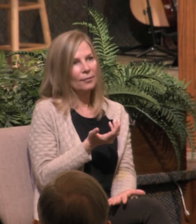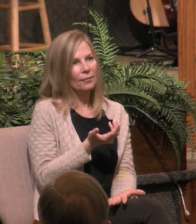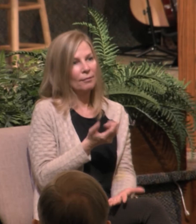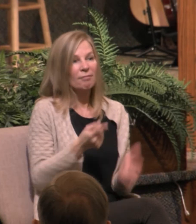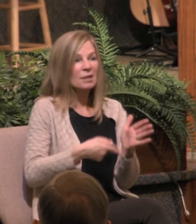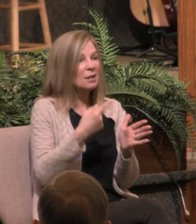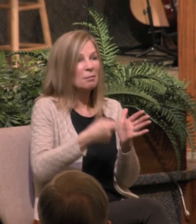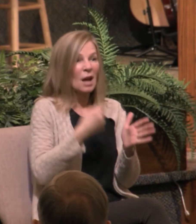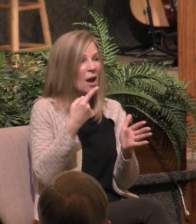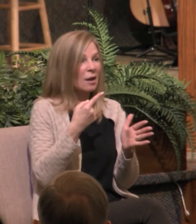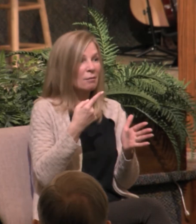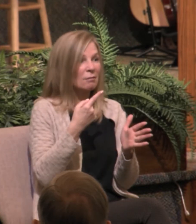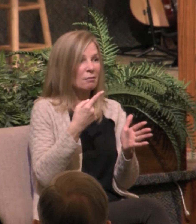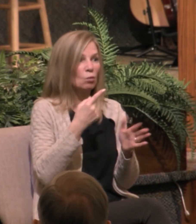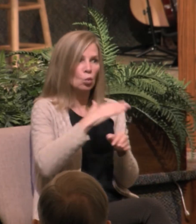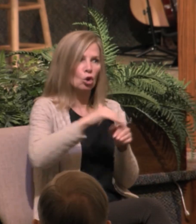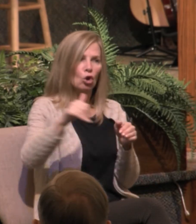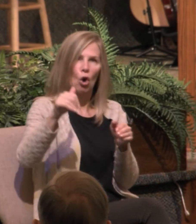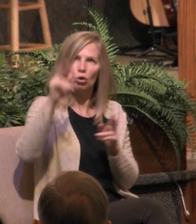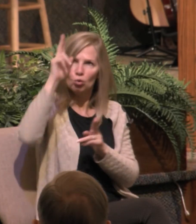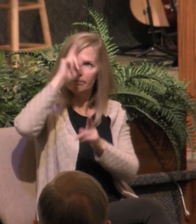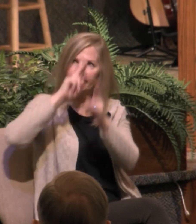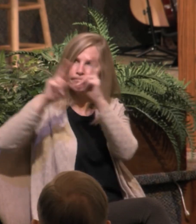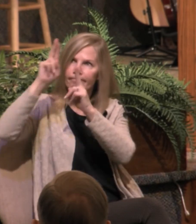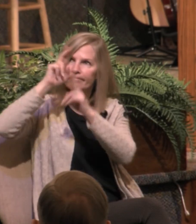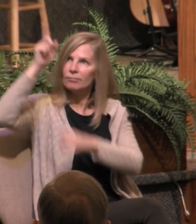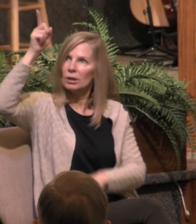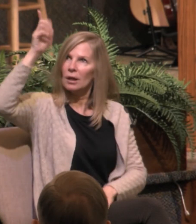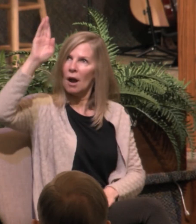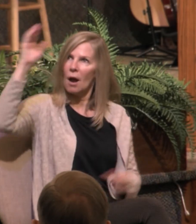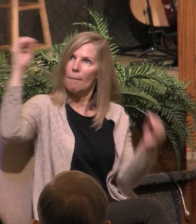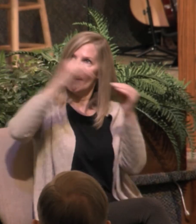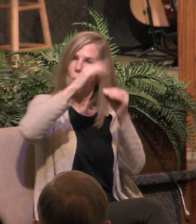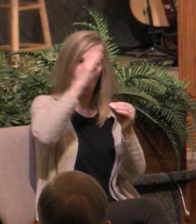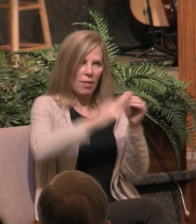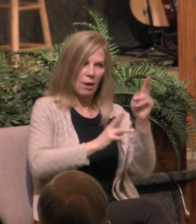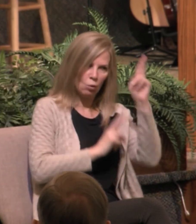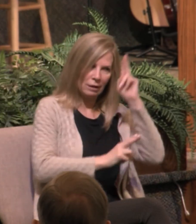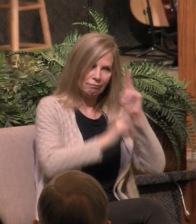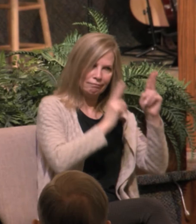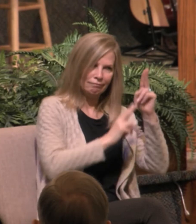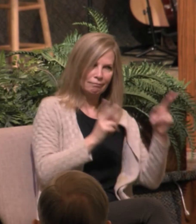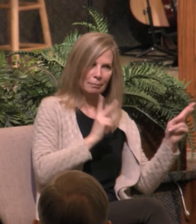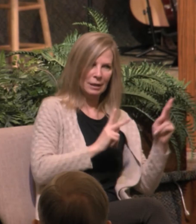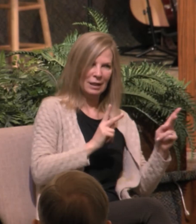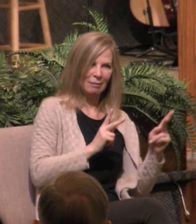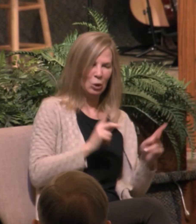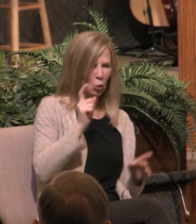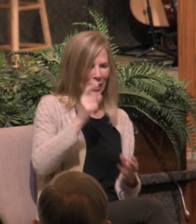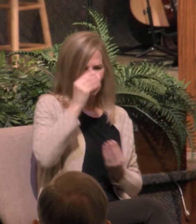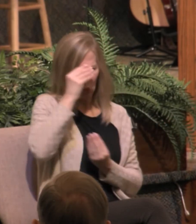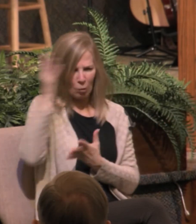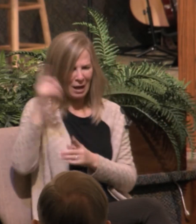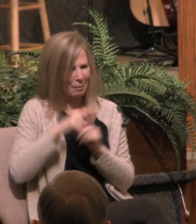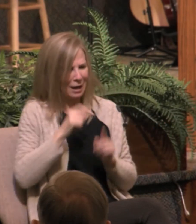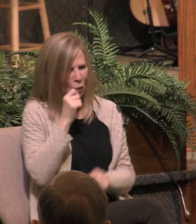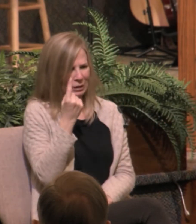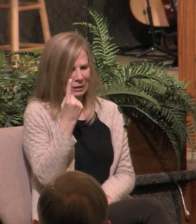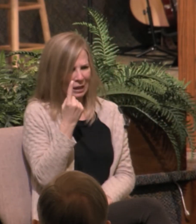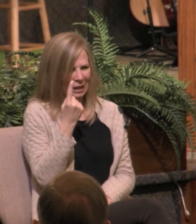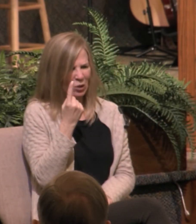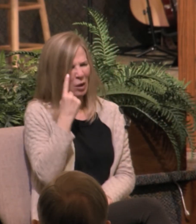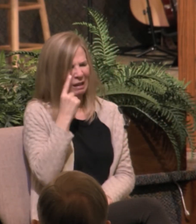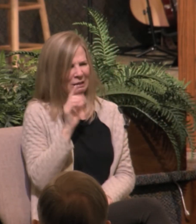There are times when we're called to fear God, but we really fear people. When we need to obey, but we don't really understand, so we think we'll just save that